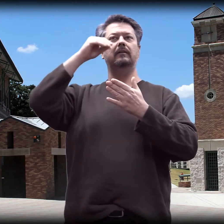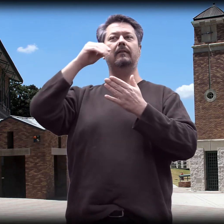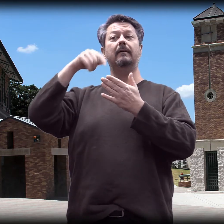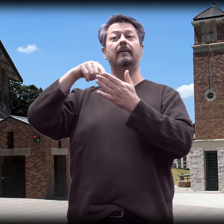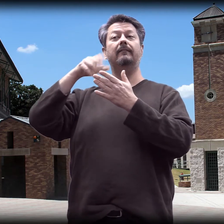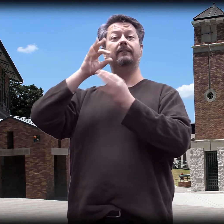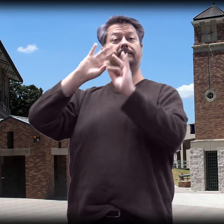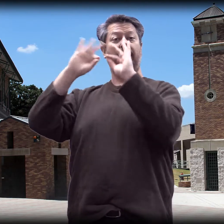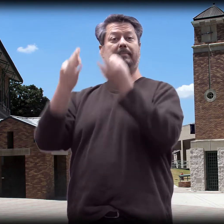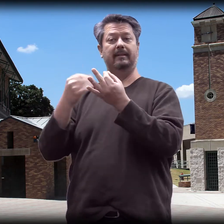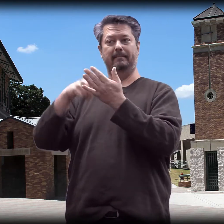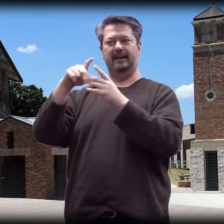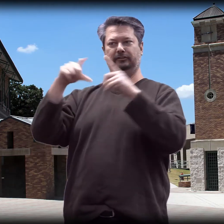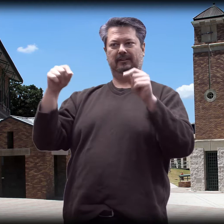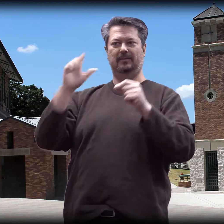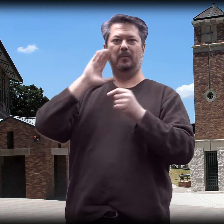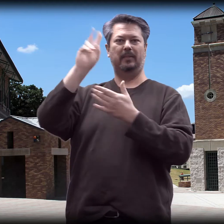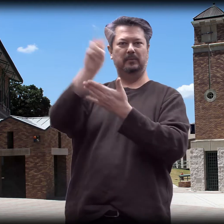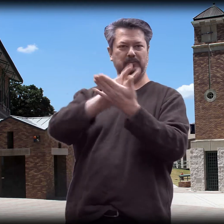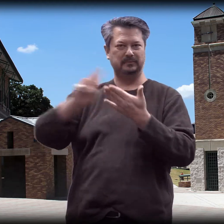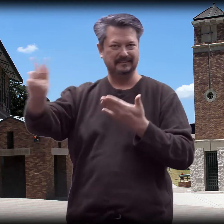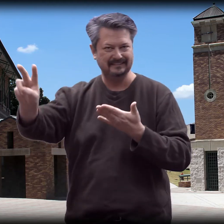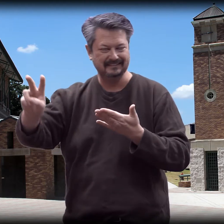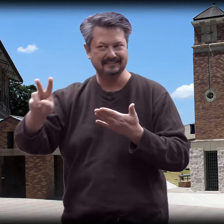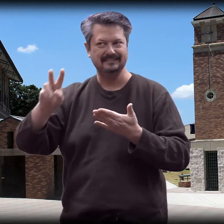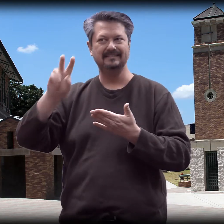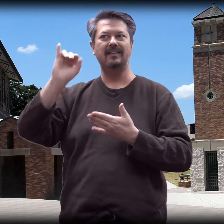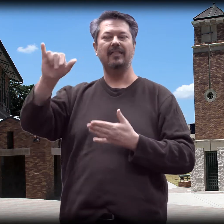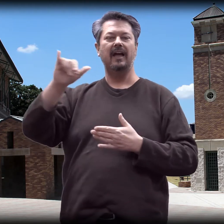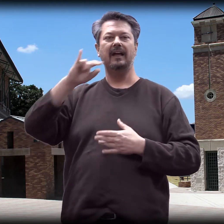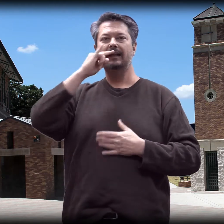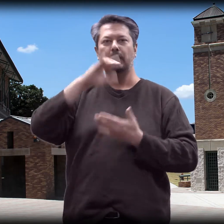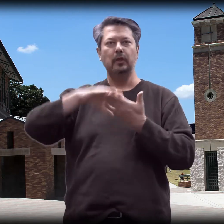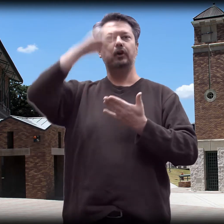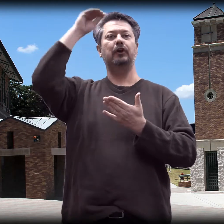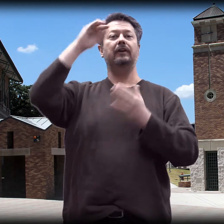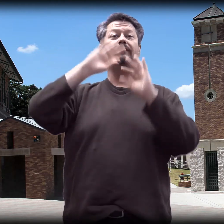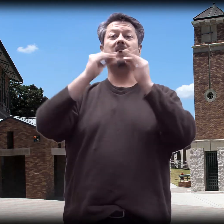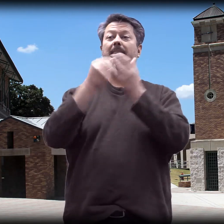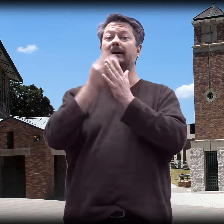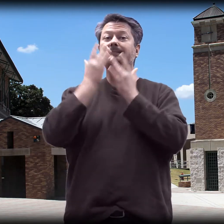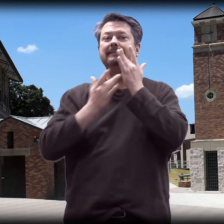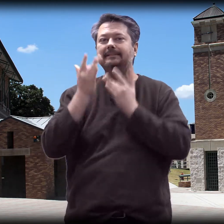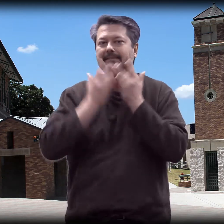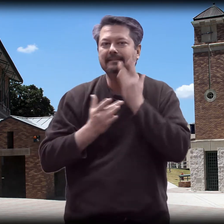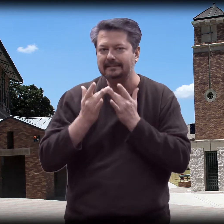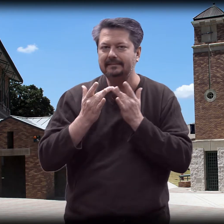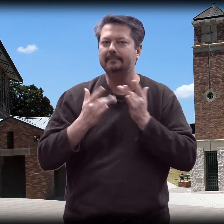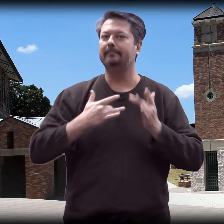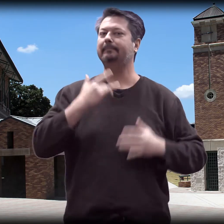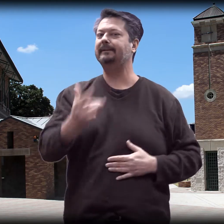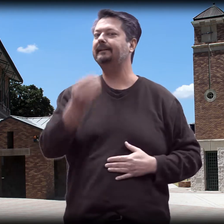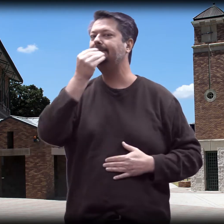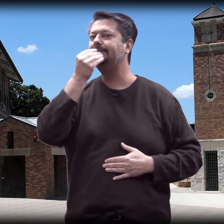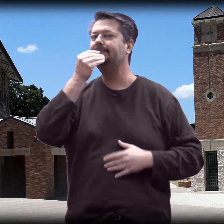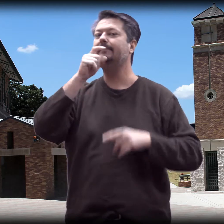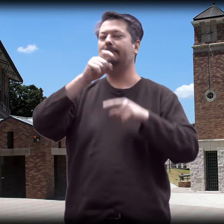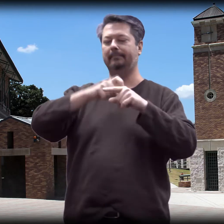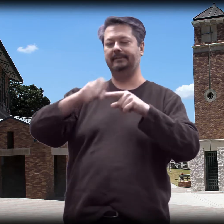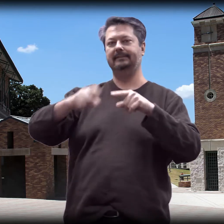can learn that that family gets their paycheck in 2 weeks. They learn that that kid's family, when money is tight, typically eats beans and